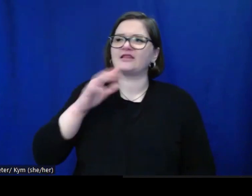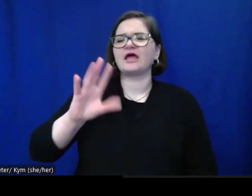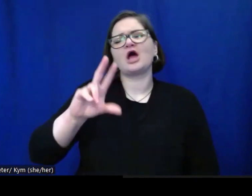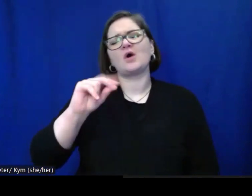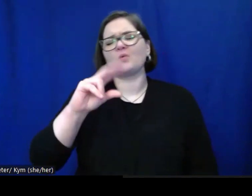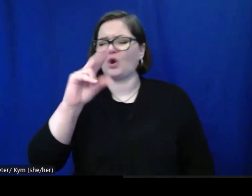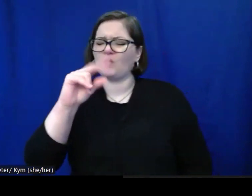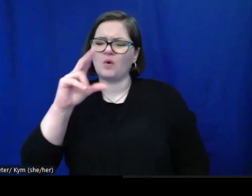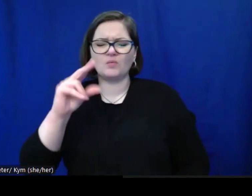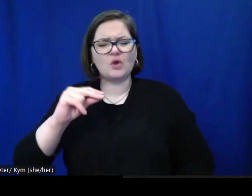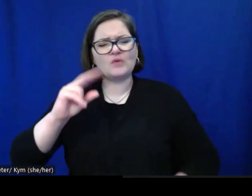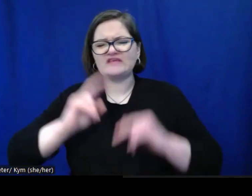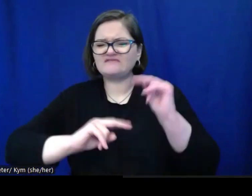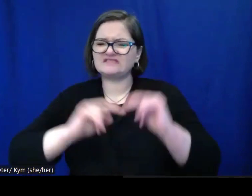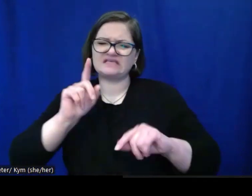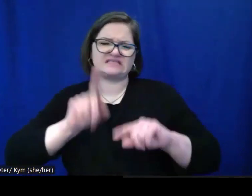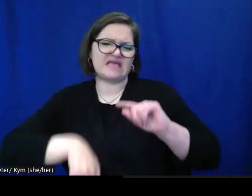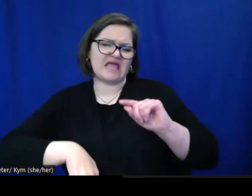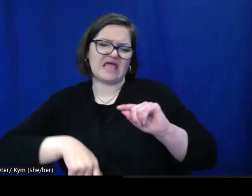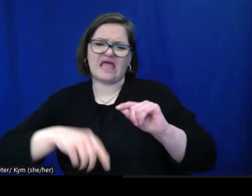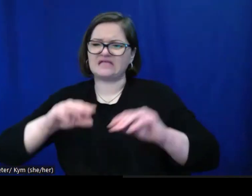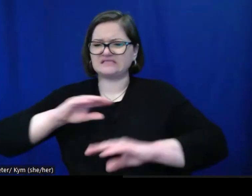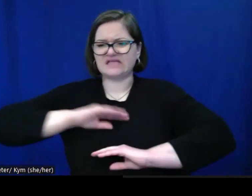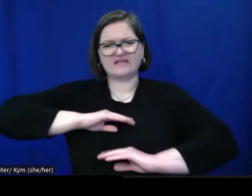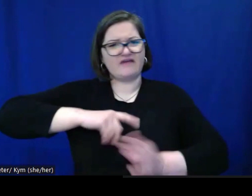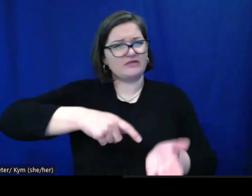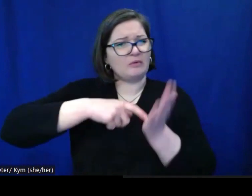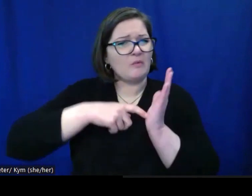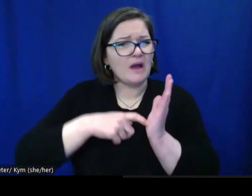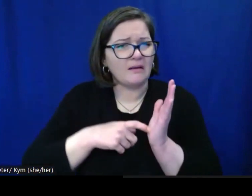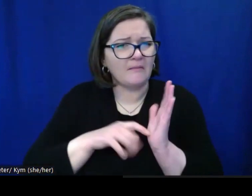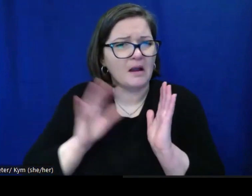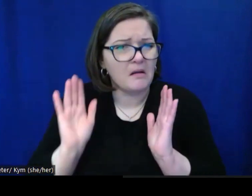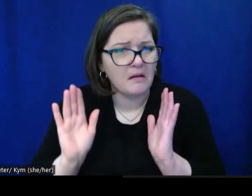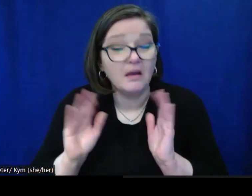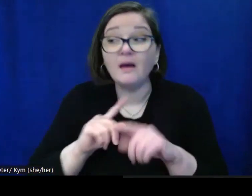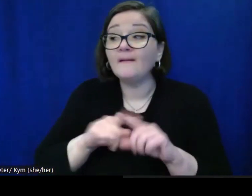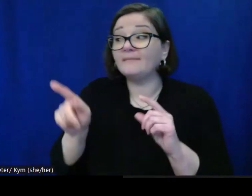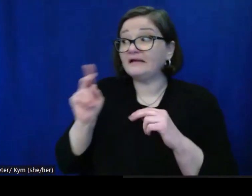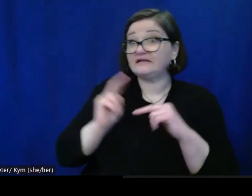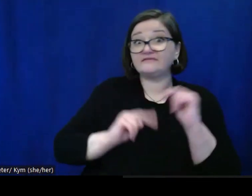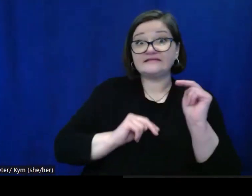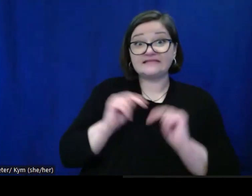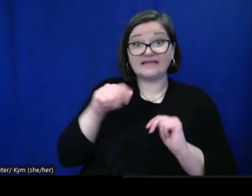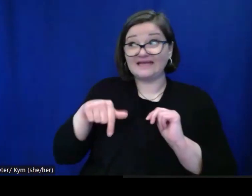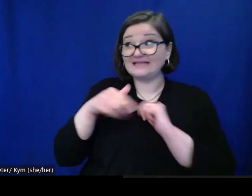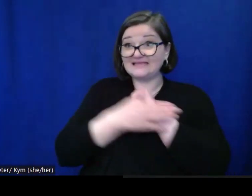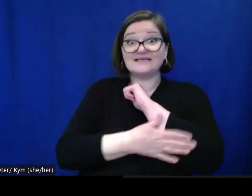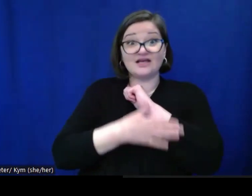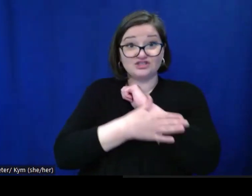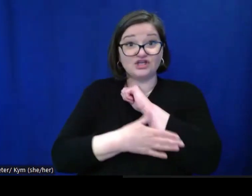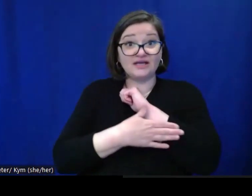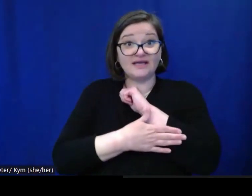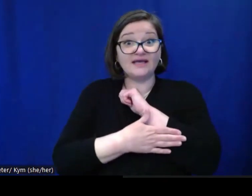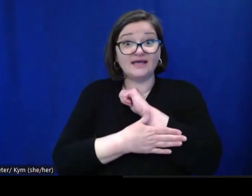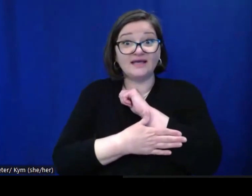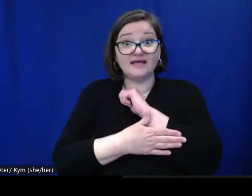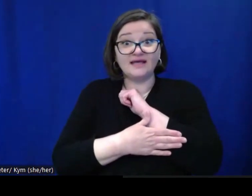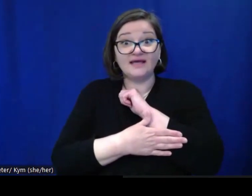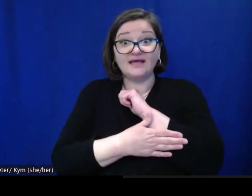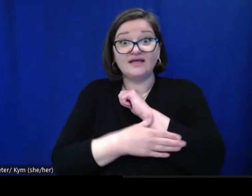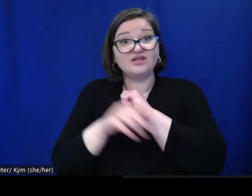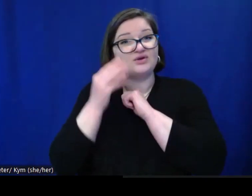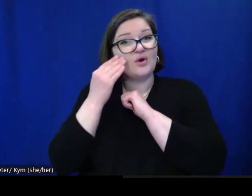possibly meet that requirement. Although the facilities in this country that are the ma and